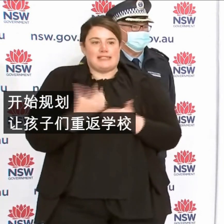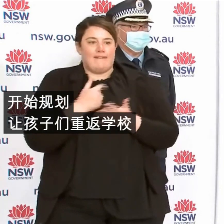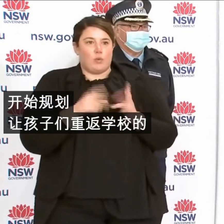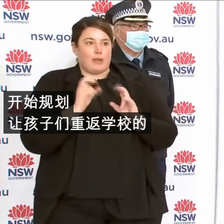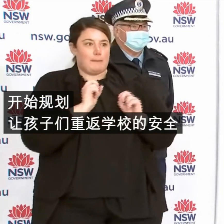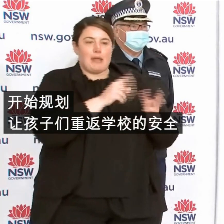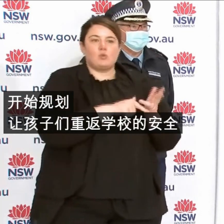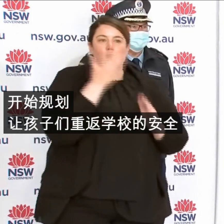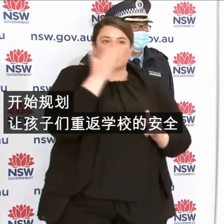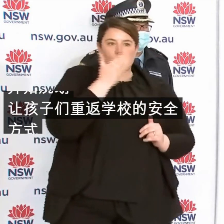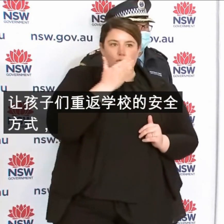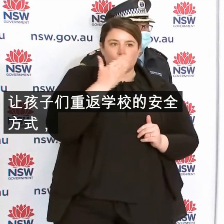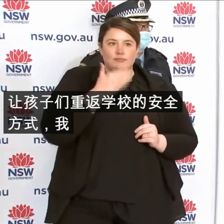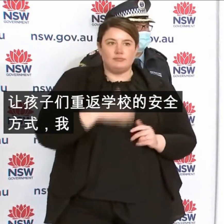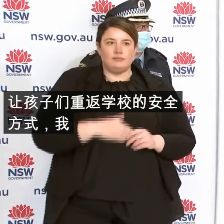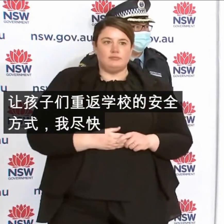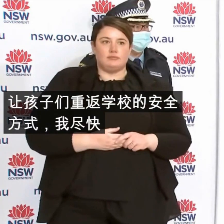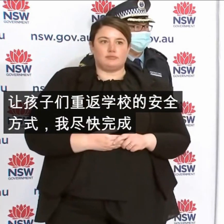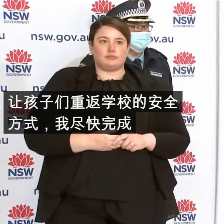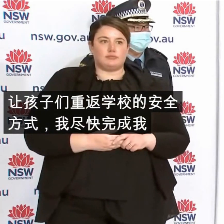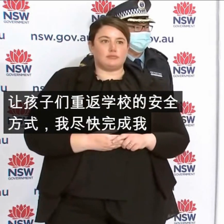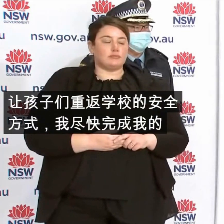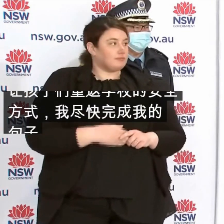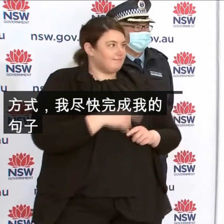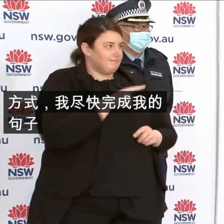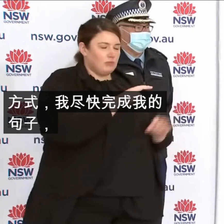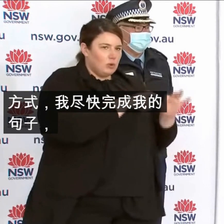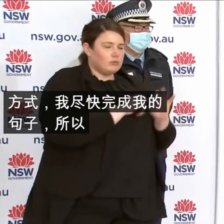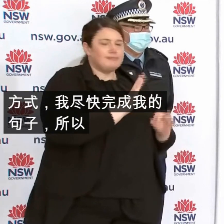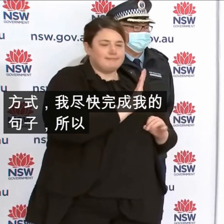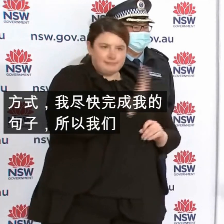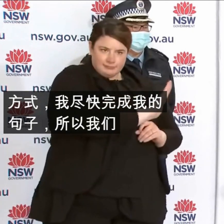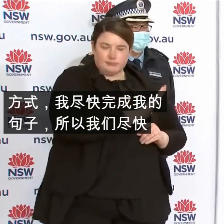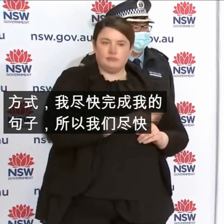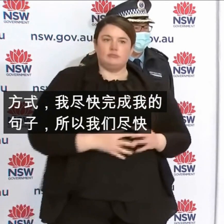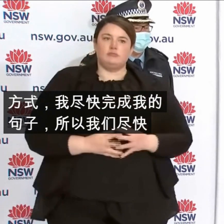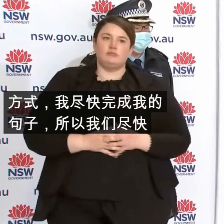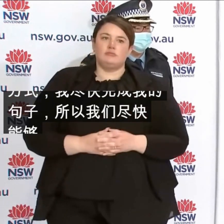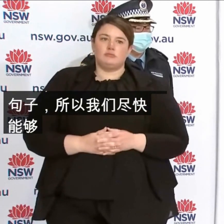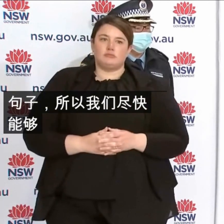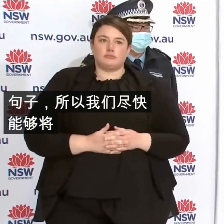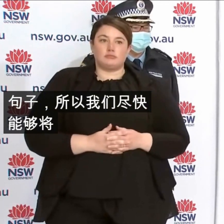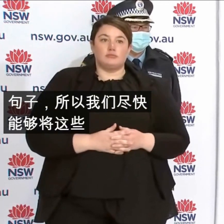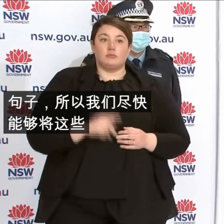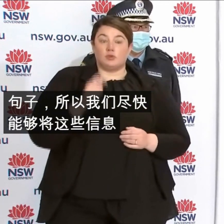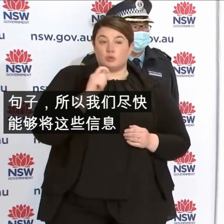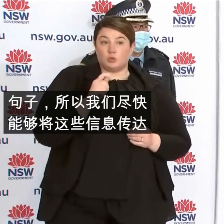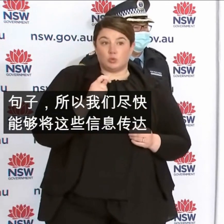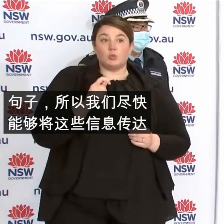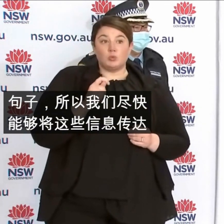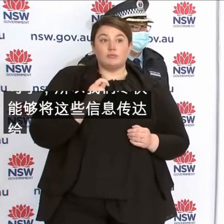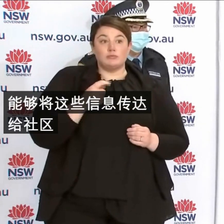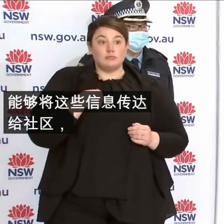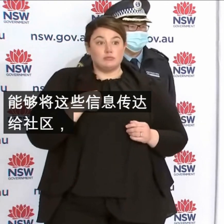to have kids go back to school. So just and can I just finish my sentence? And so as soon as we are in a position to convey